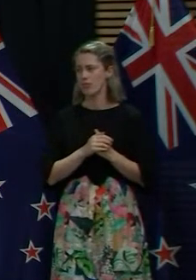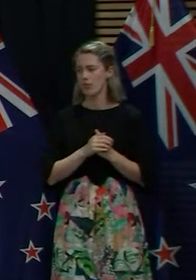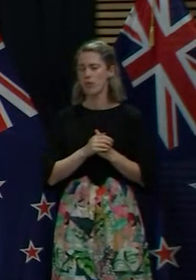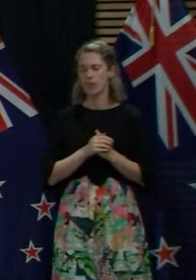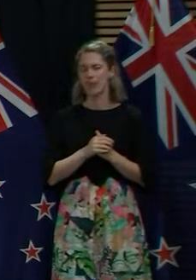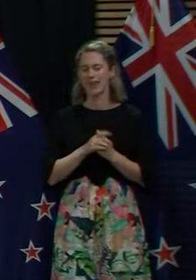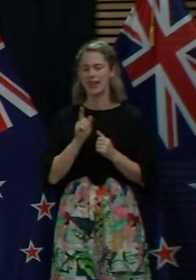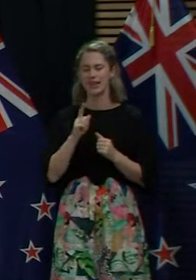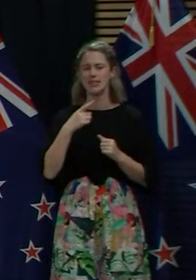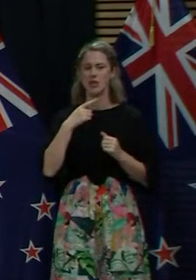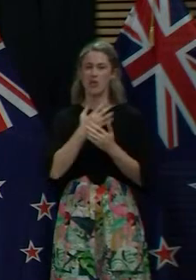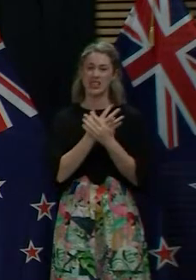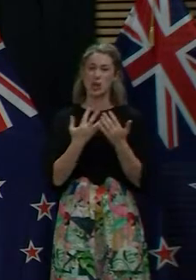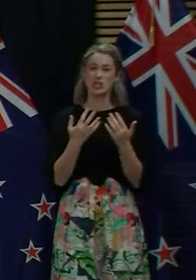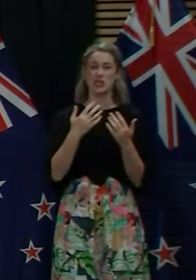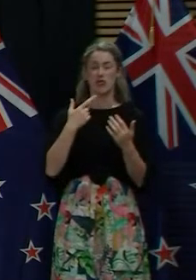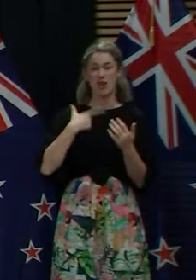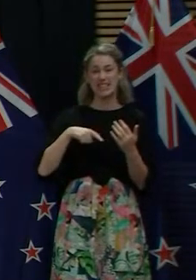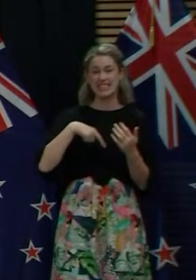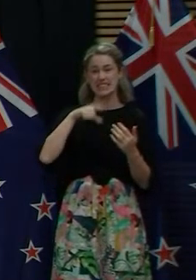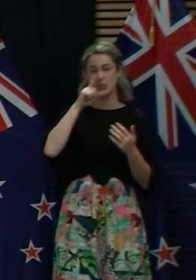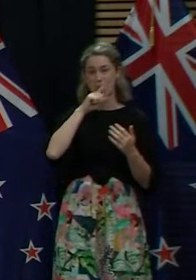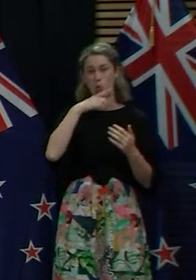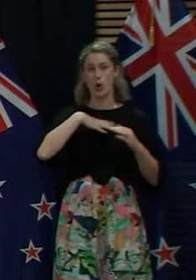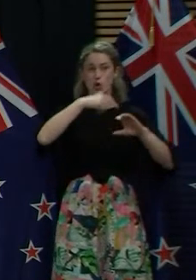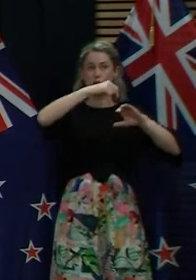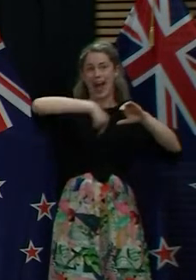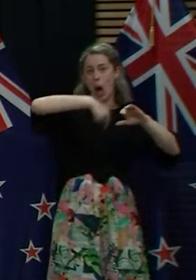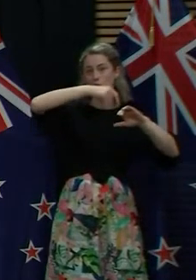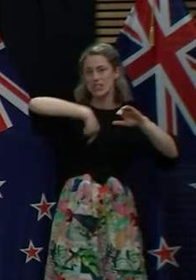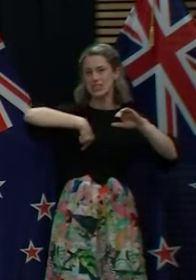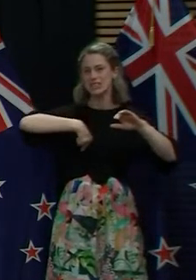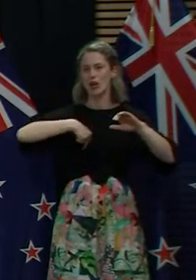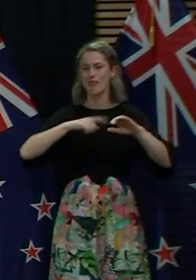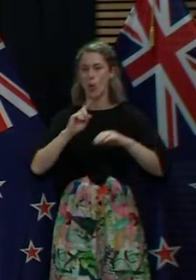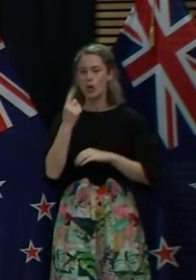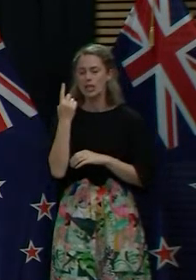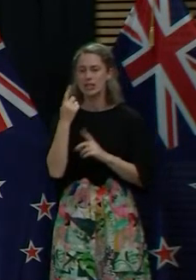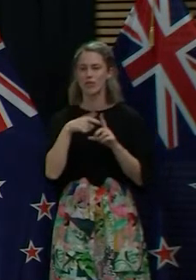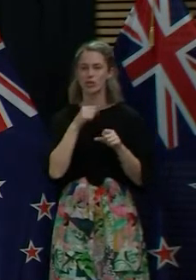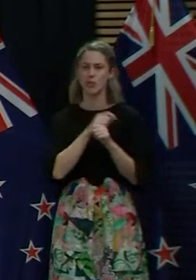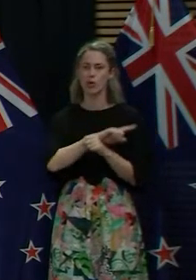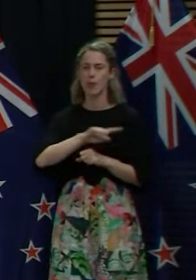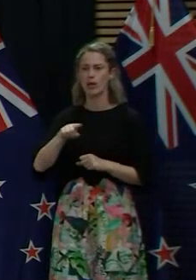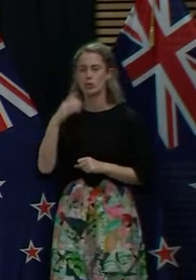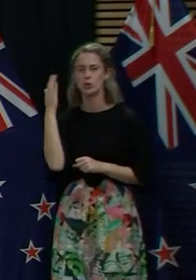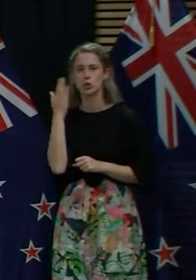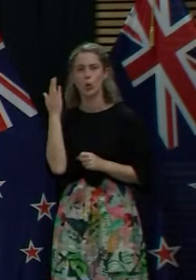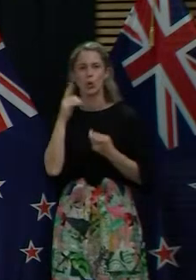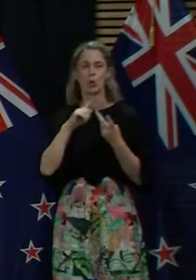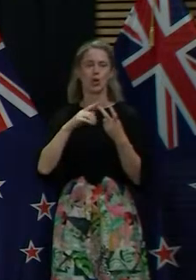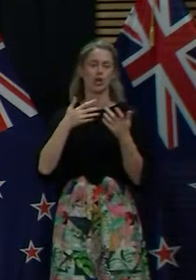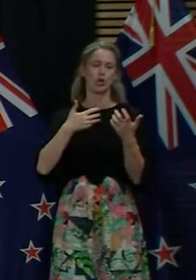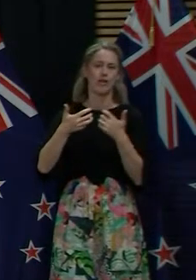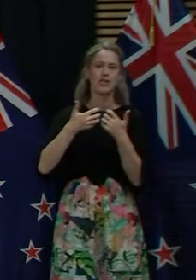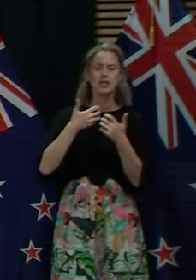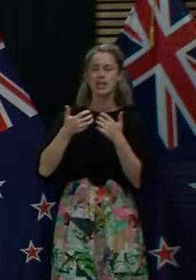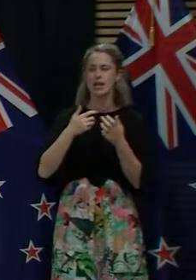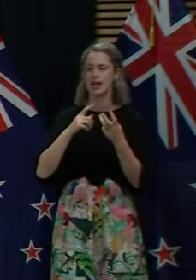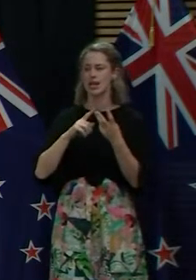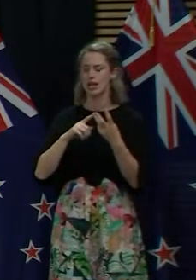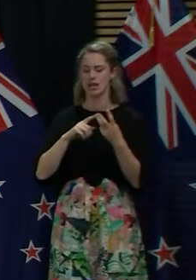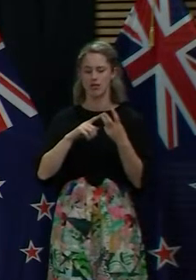that people are wanting to move around, returning to school or university,